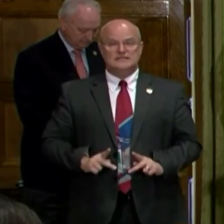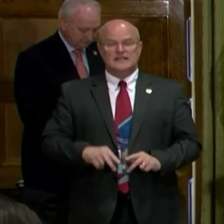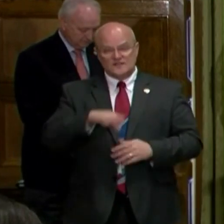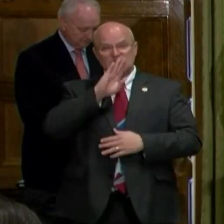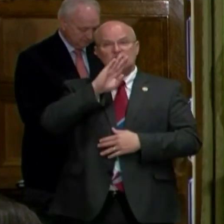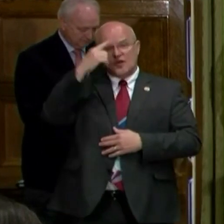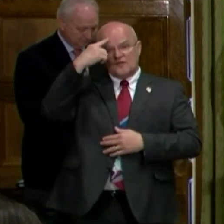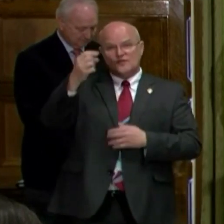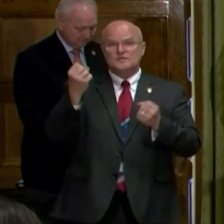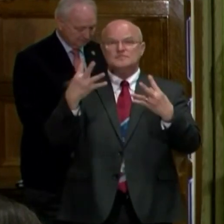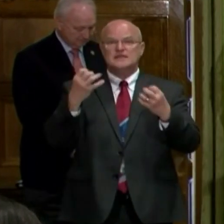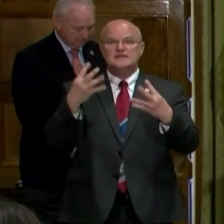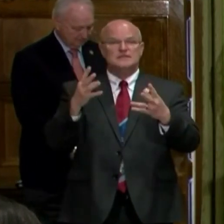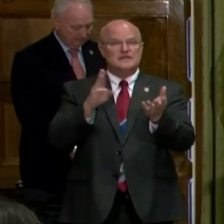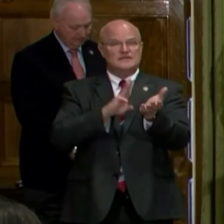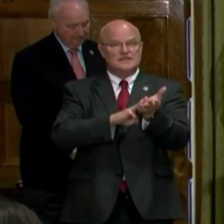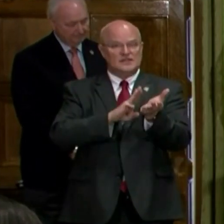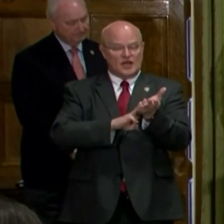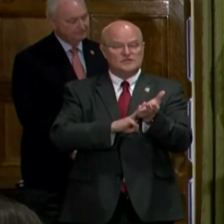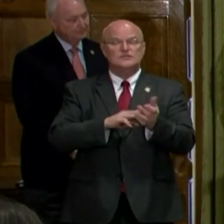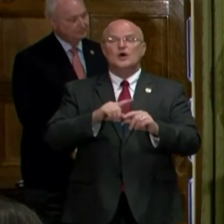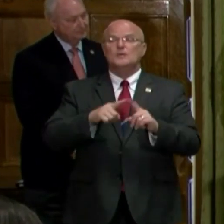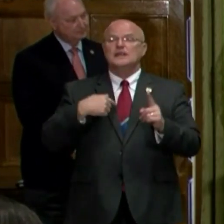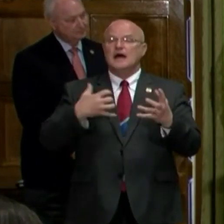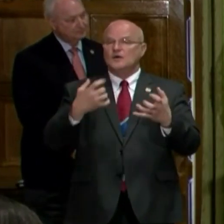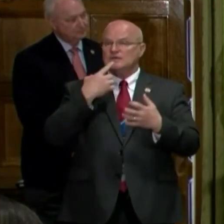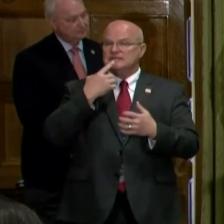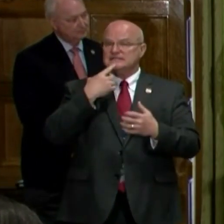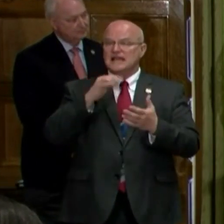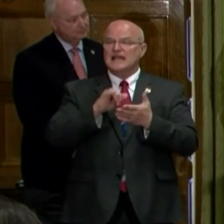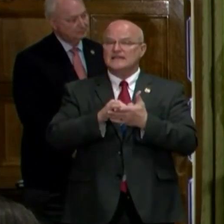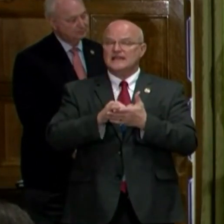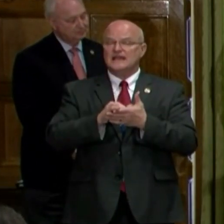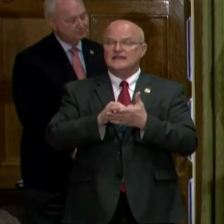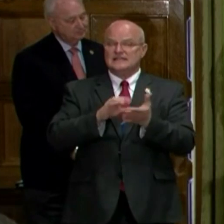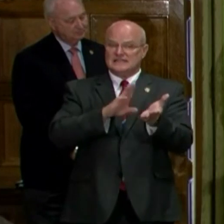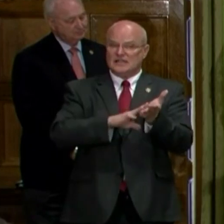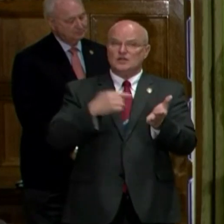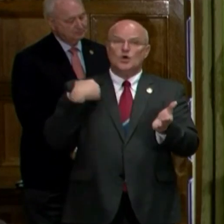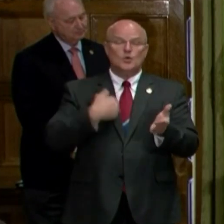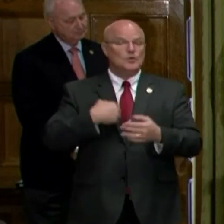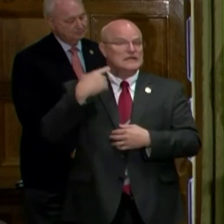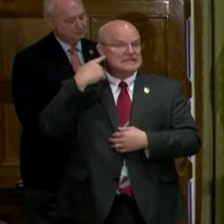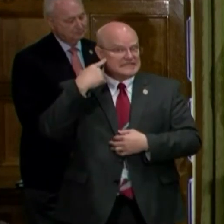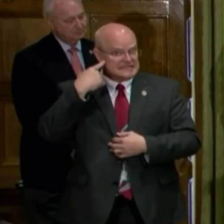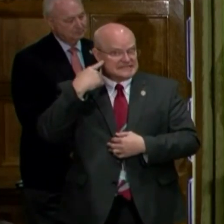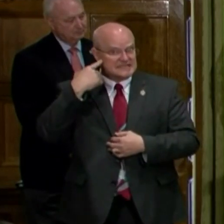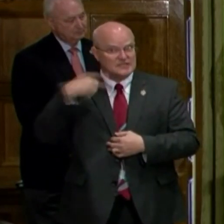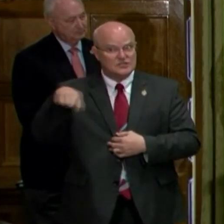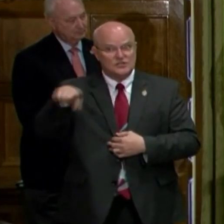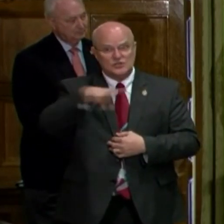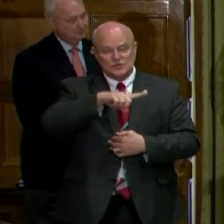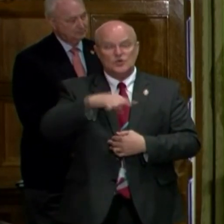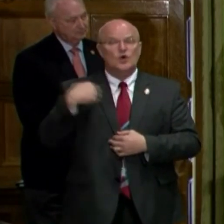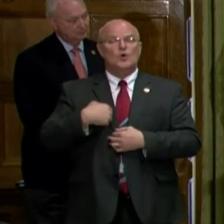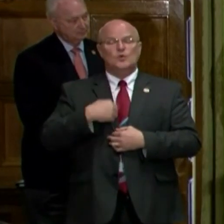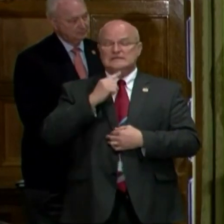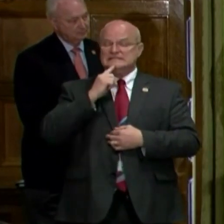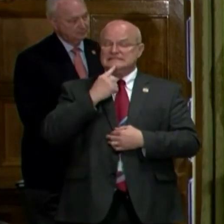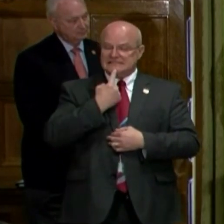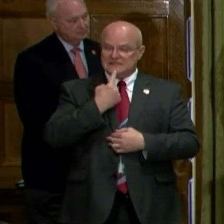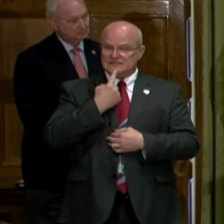very frustrating for a number of the providers. But I do want to say a word to the providers that we're listening to you. We take this very